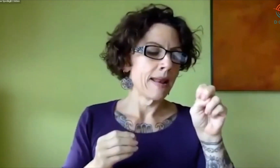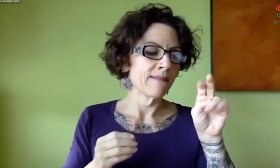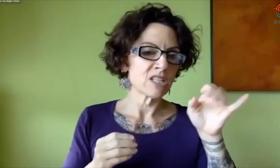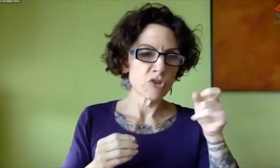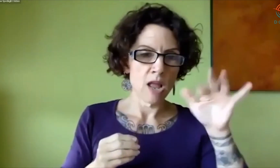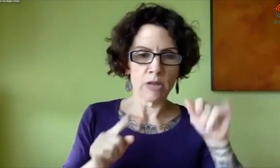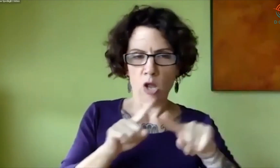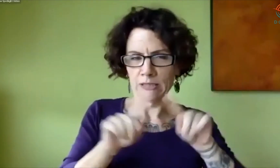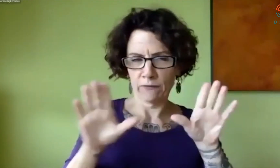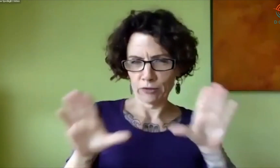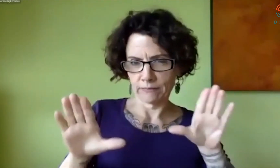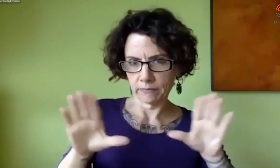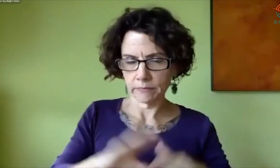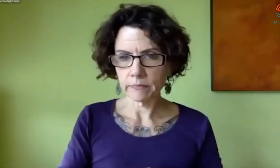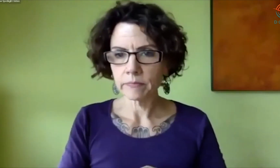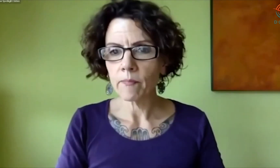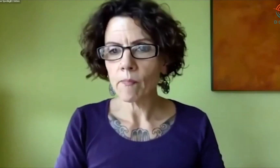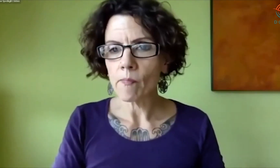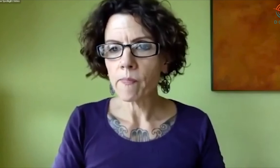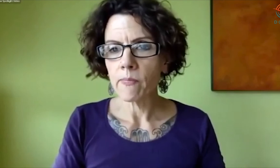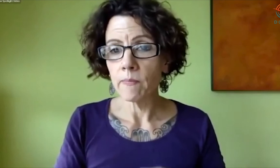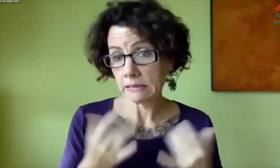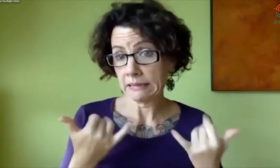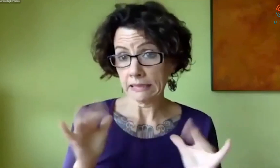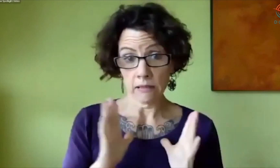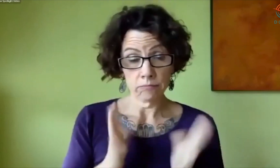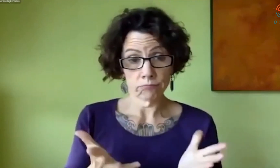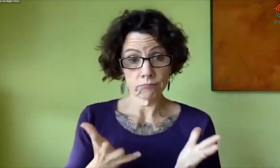and the beneficiary. They're 2 different